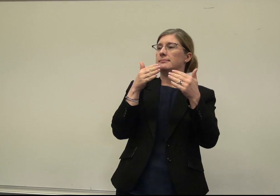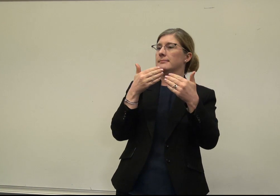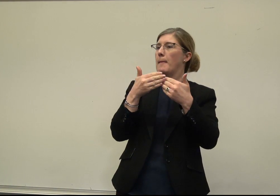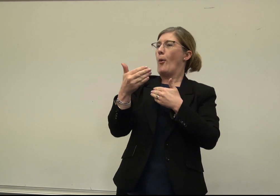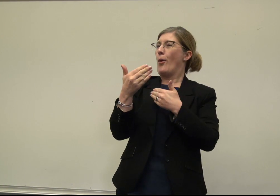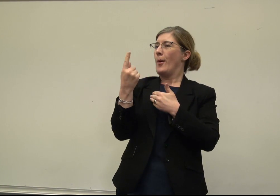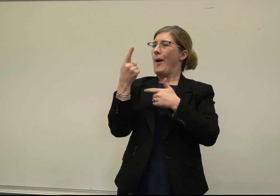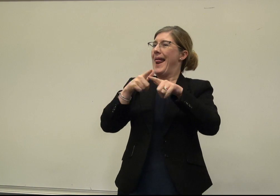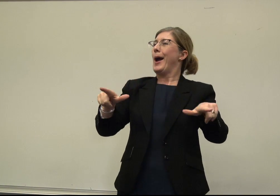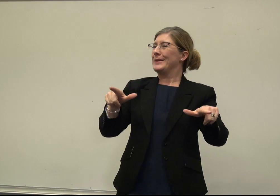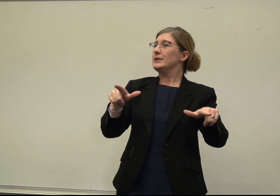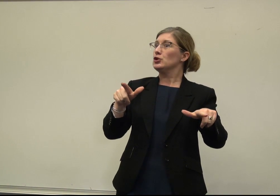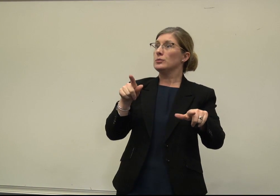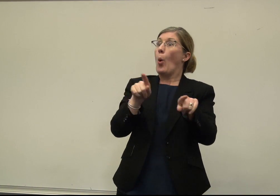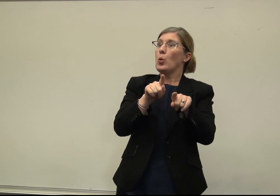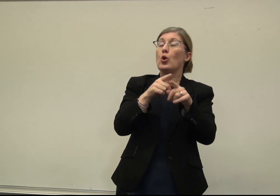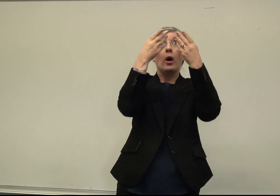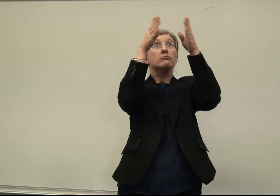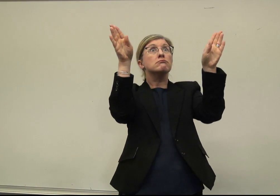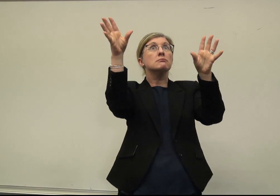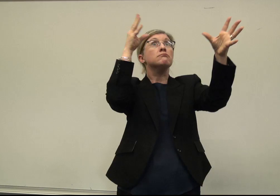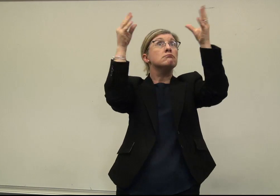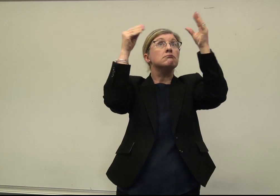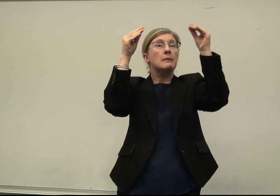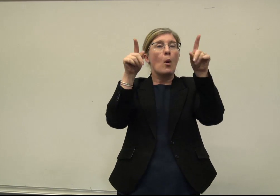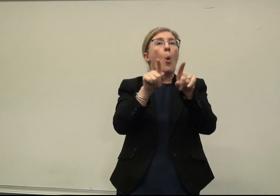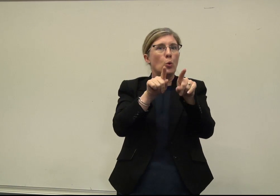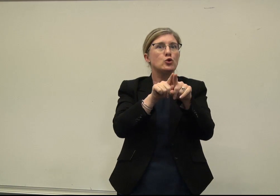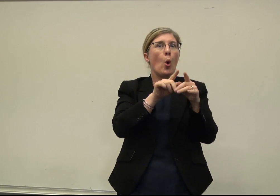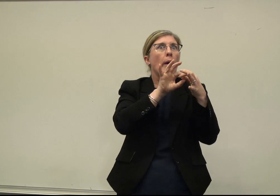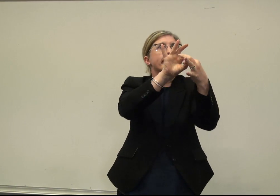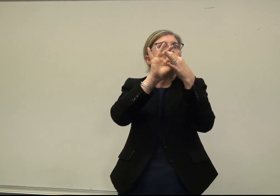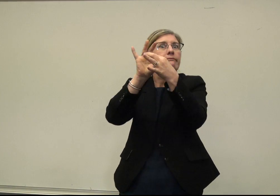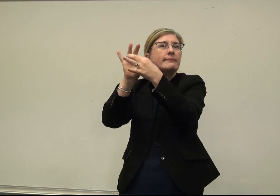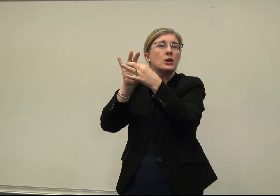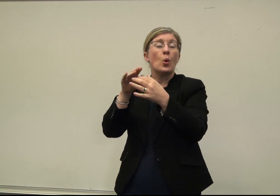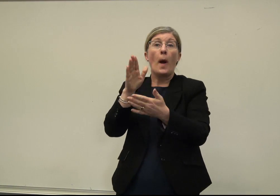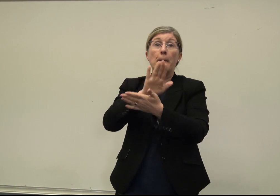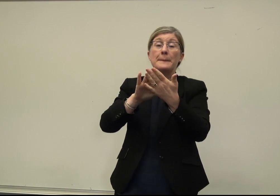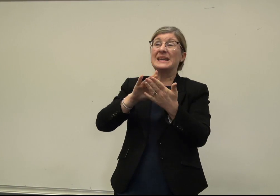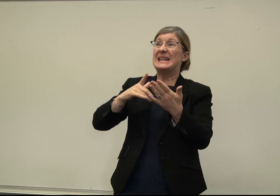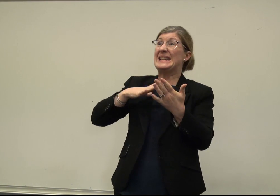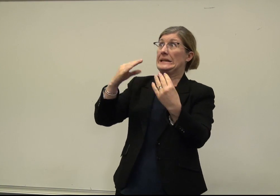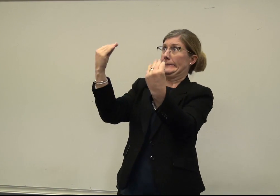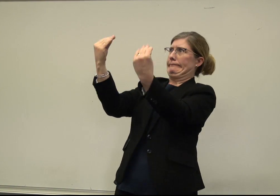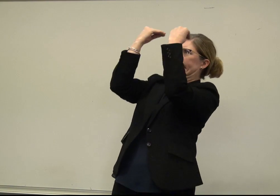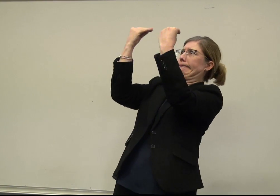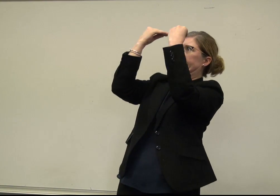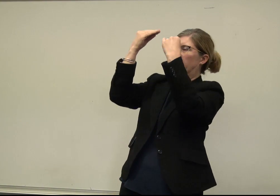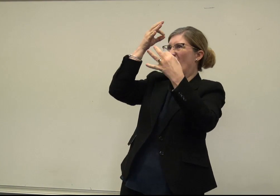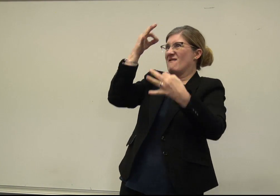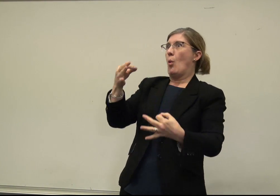both languages. So children don't need language lessons, okay, in a way that an adult may appreciate